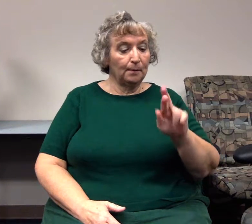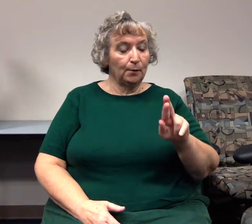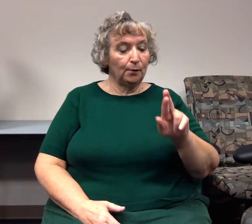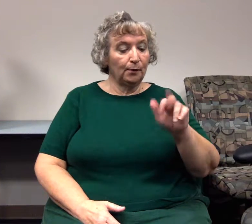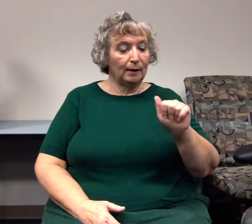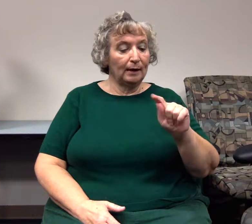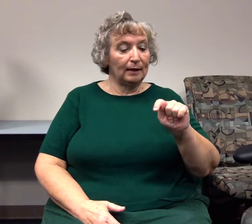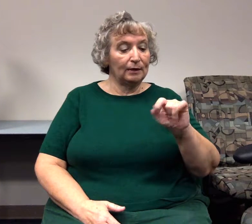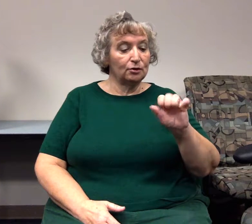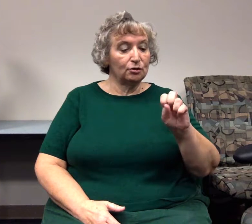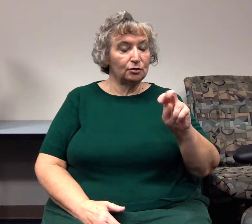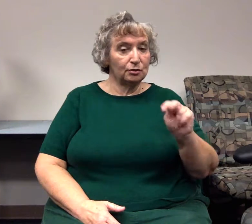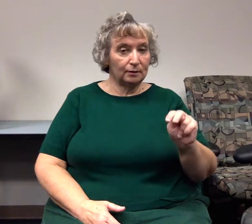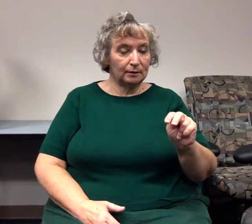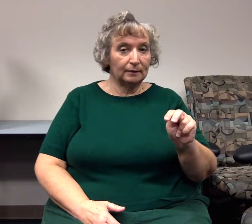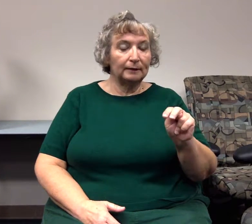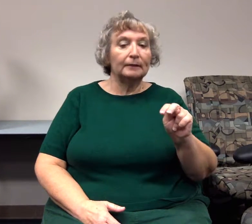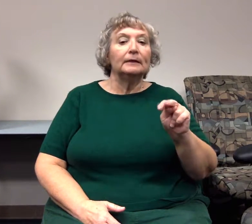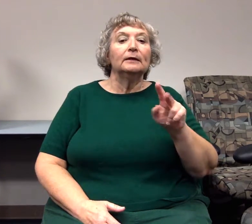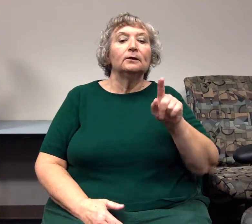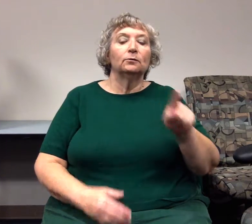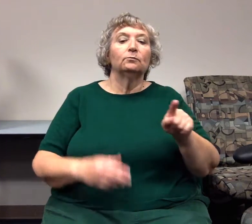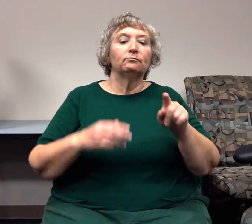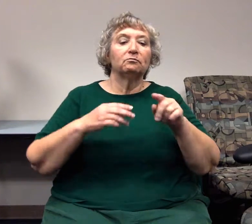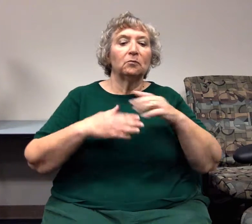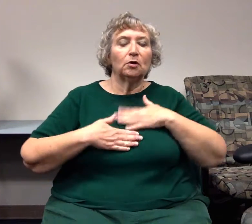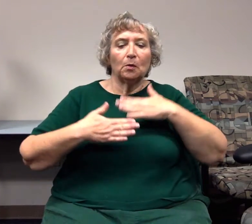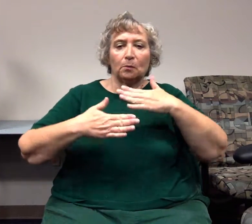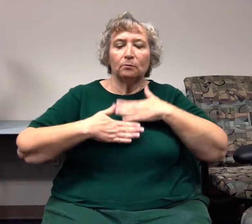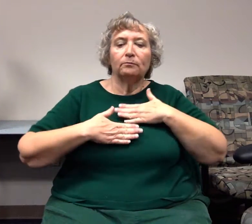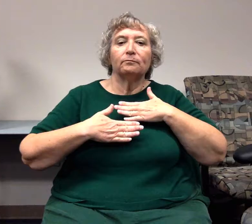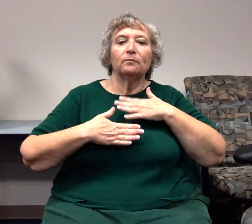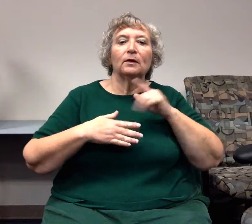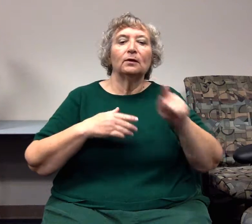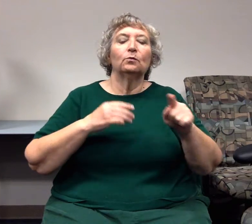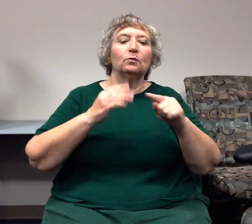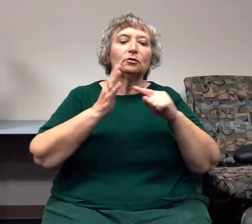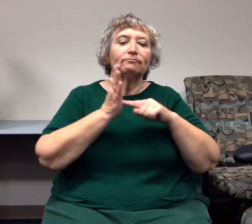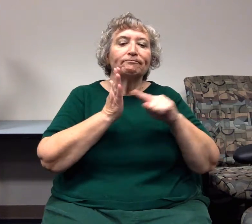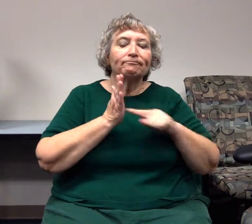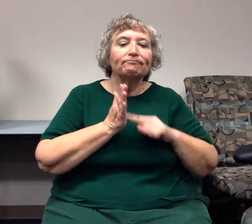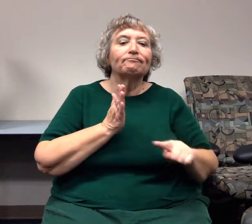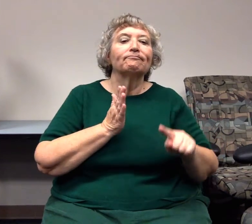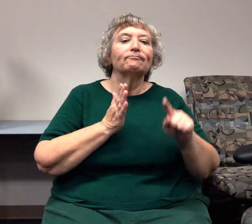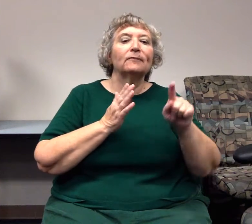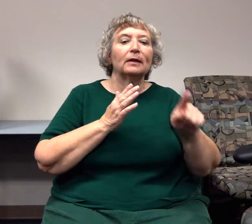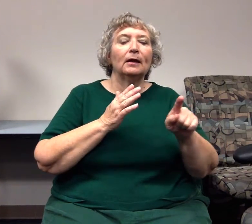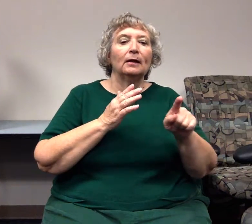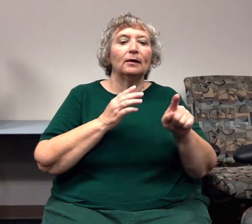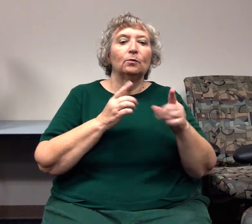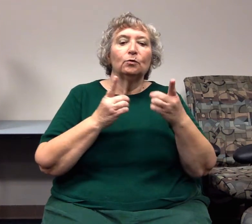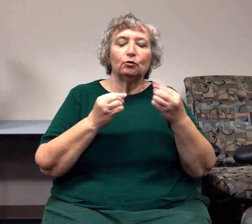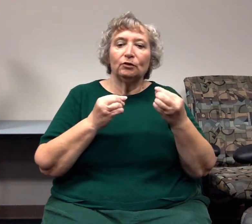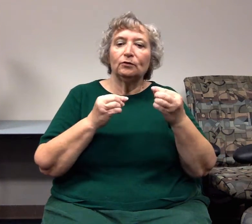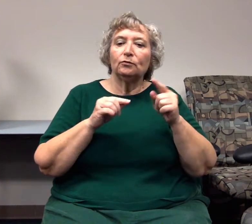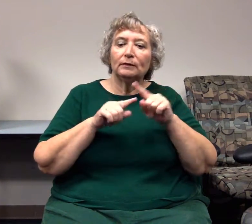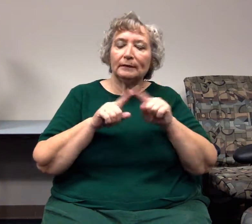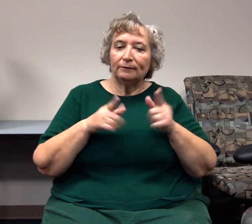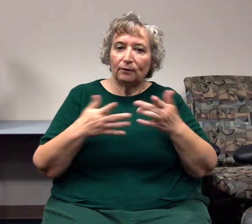when we were doing different things. As we're here and we're just breathing in our nose and